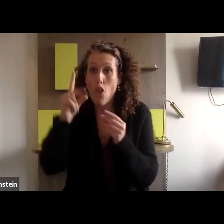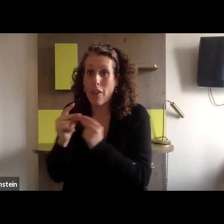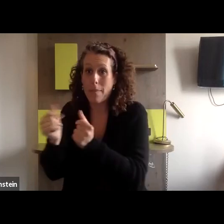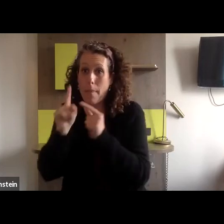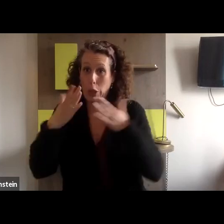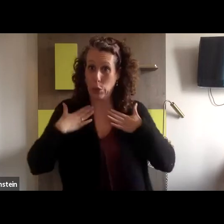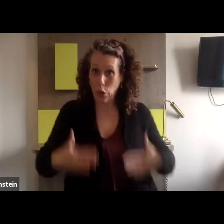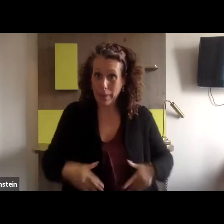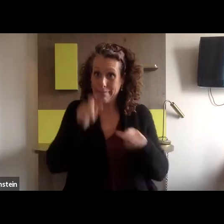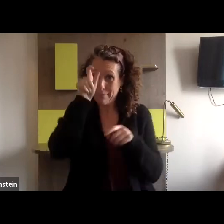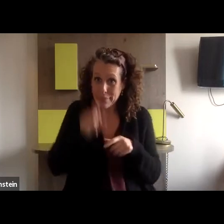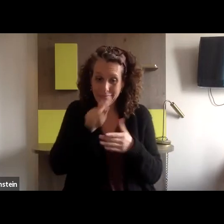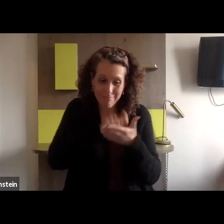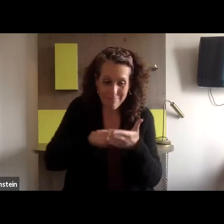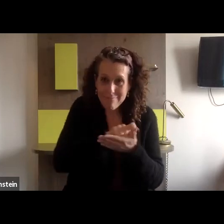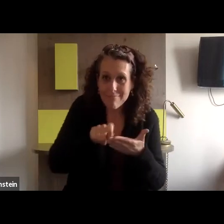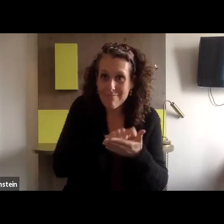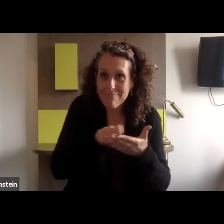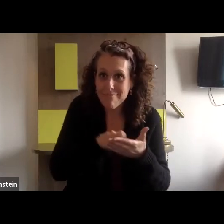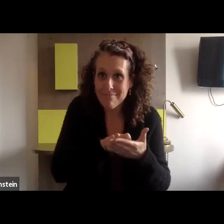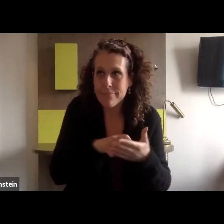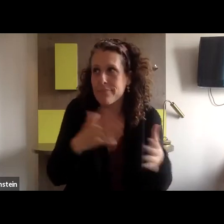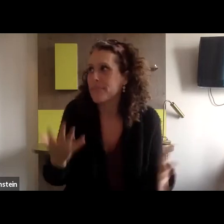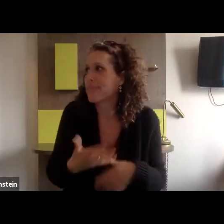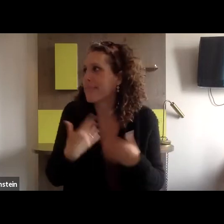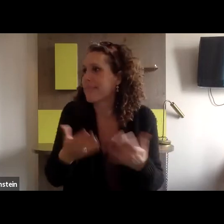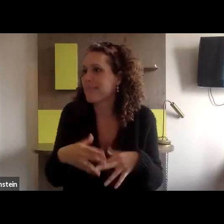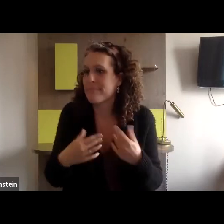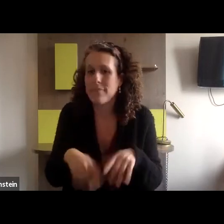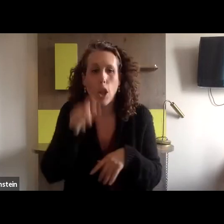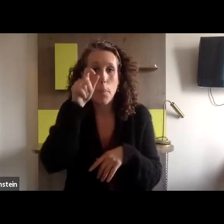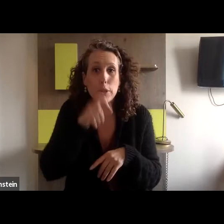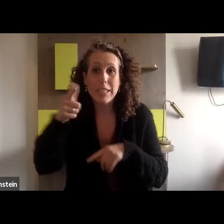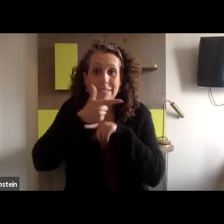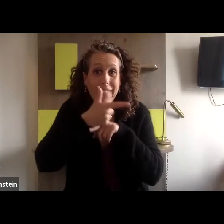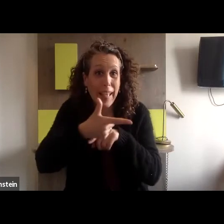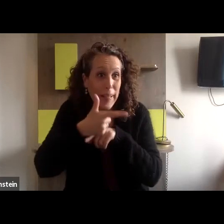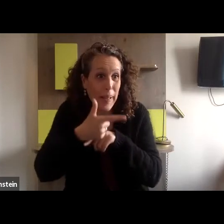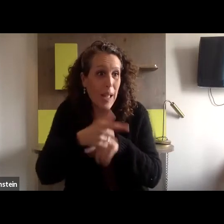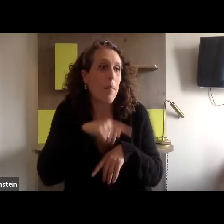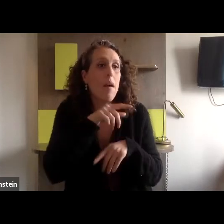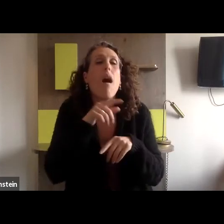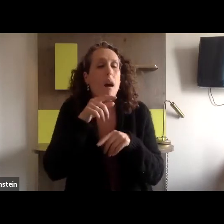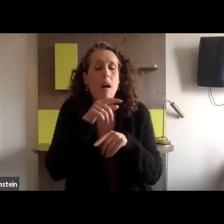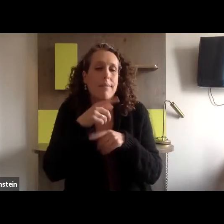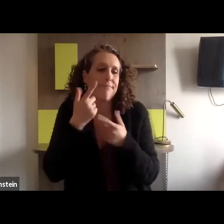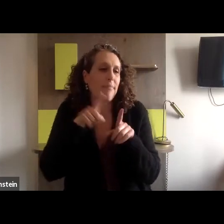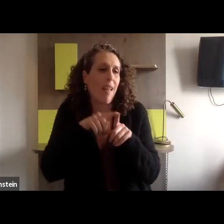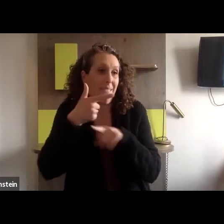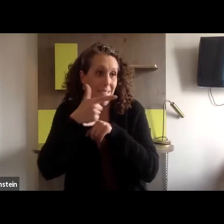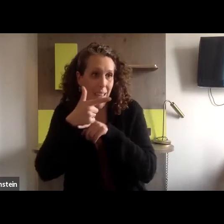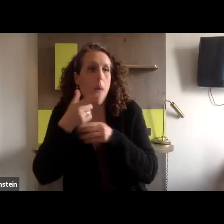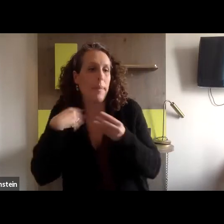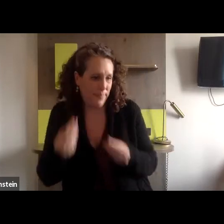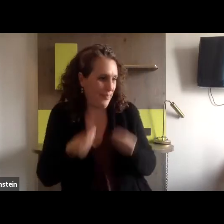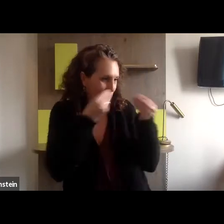you get data from test takers, vocabulary items, and the raters are asked to analyze it, to